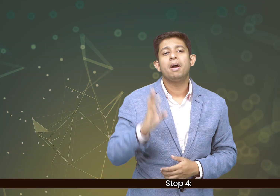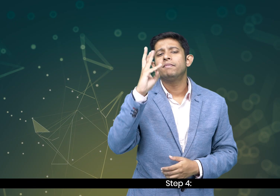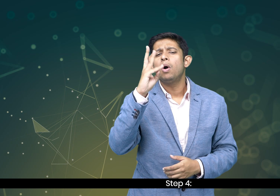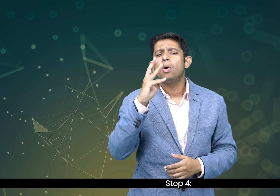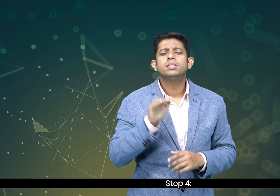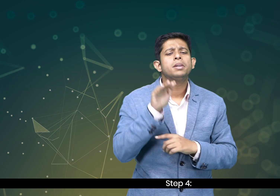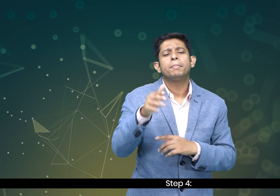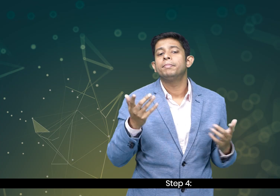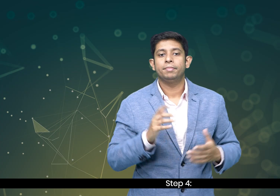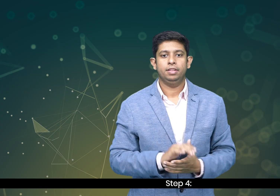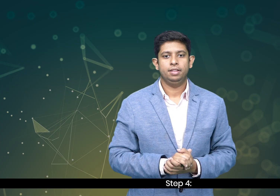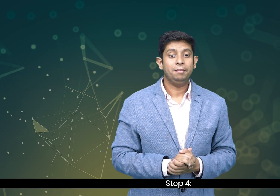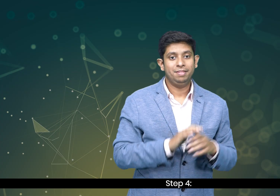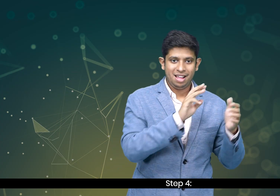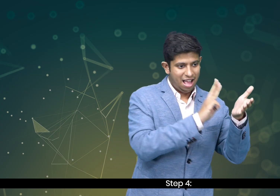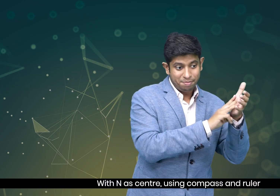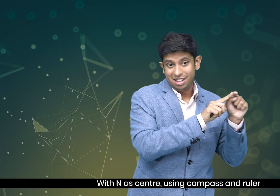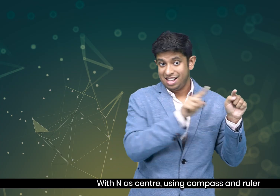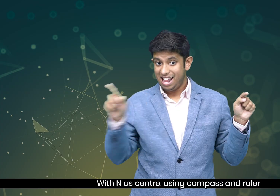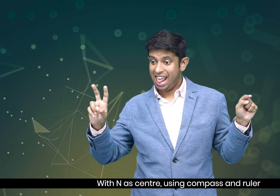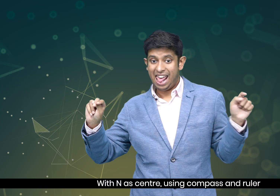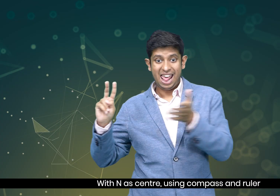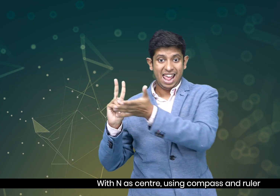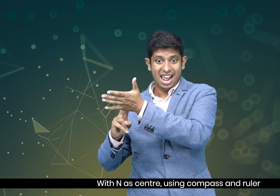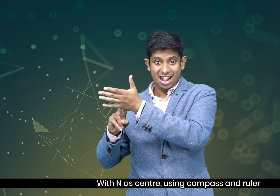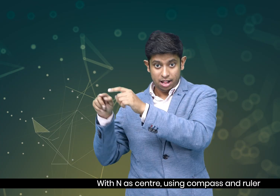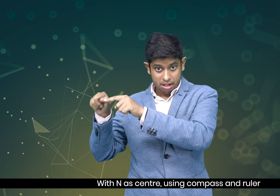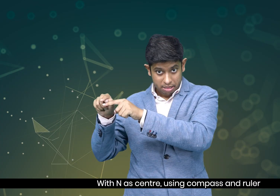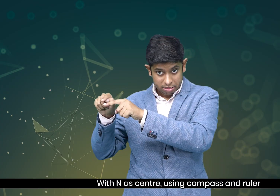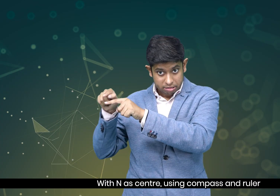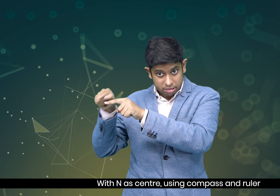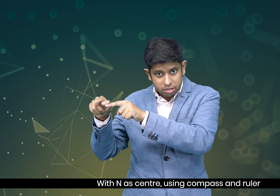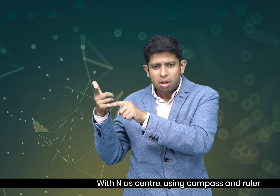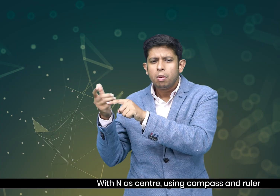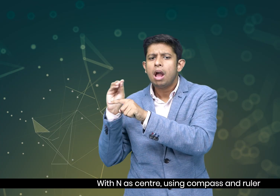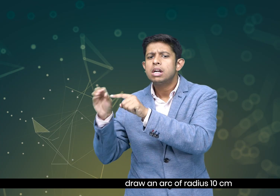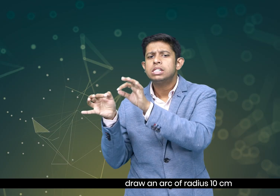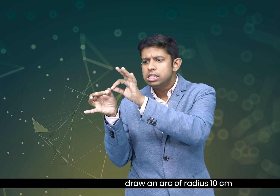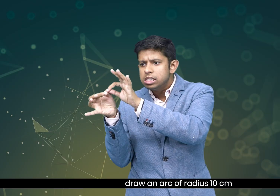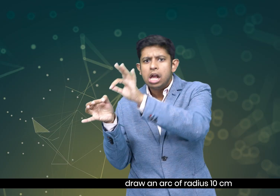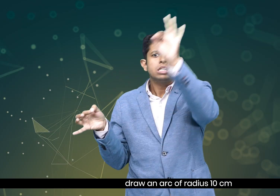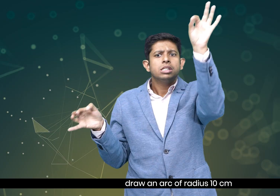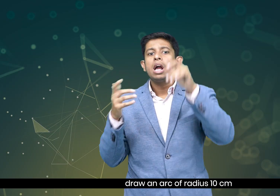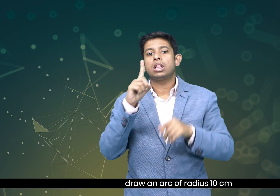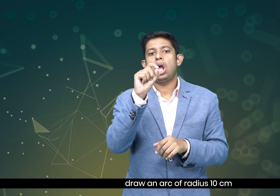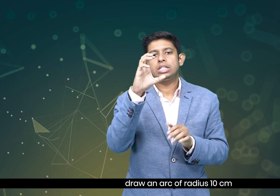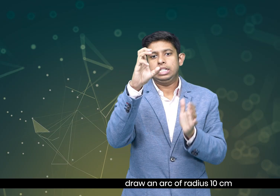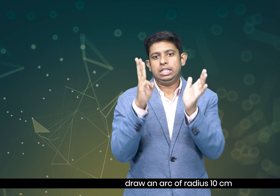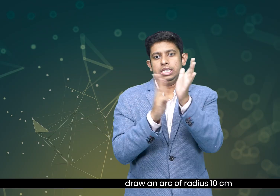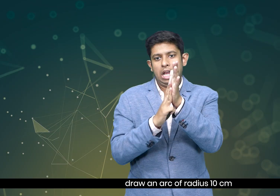Step 4. With N as center, using compass and ruler, draw an arc of radius 10 cm